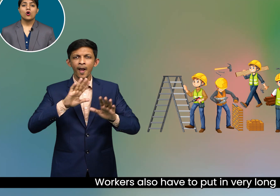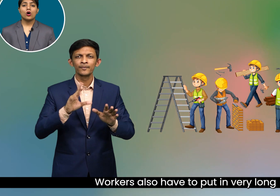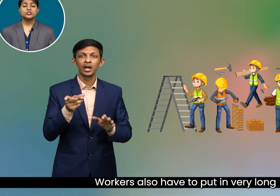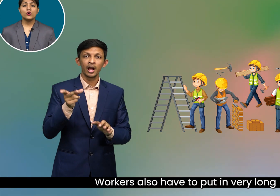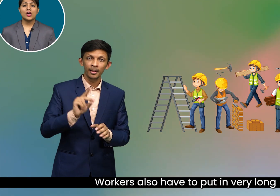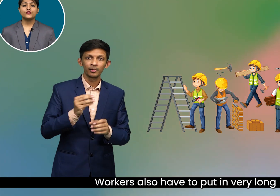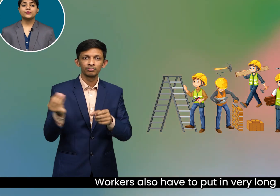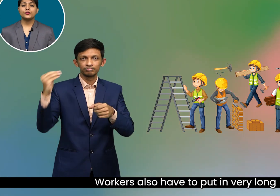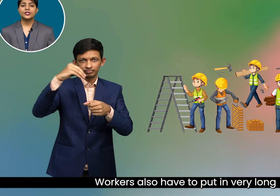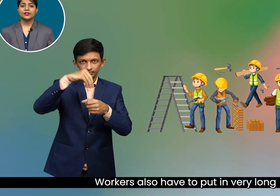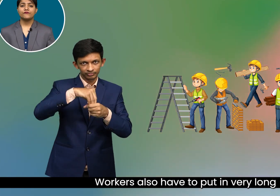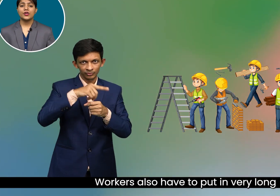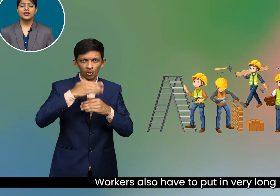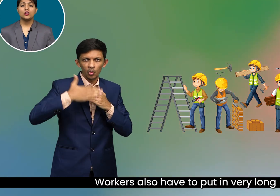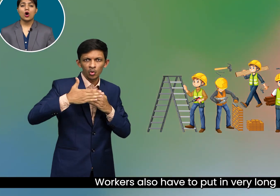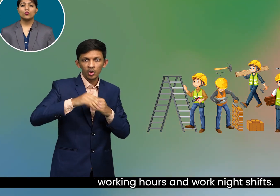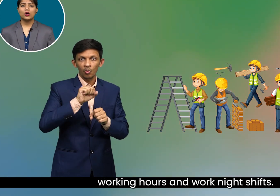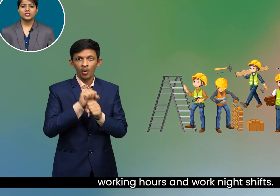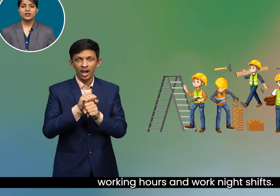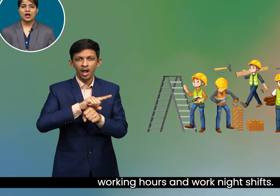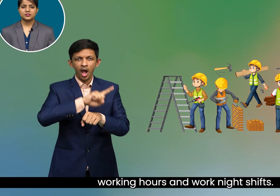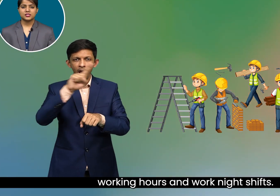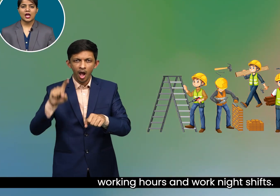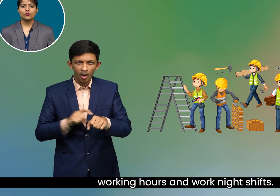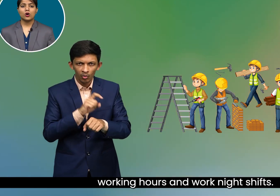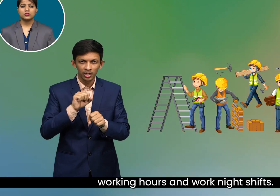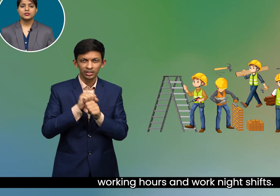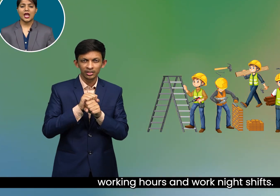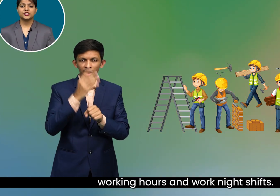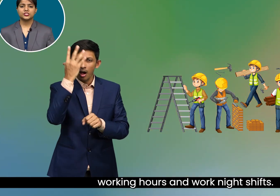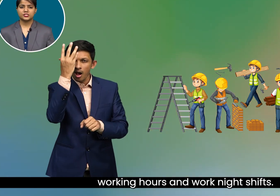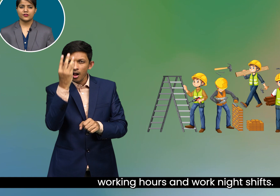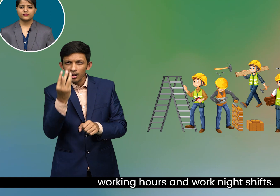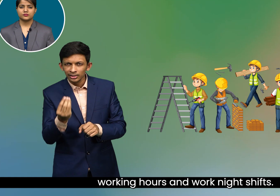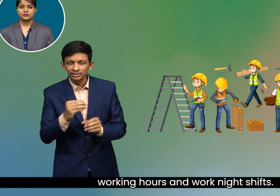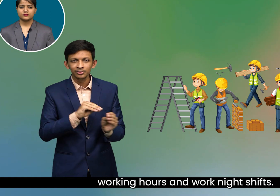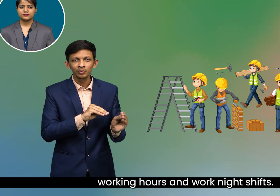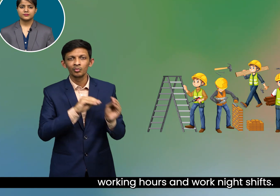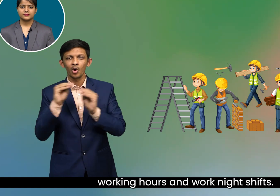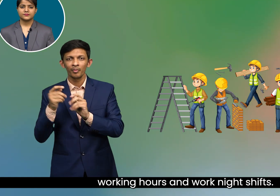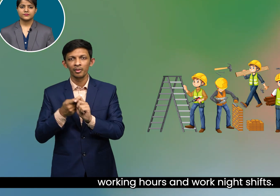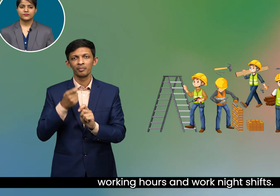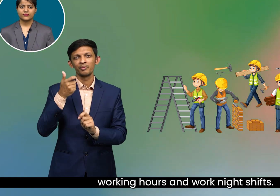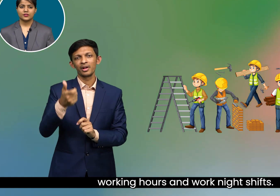Workers also have to put in very long working hours and work night shift.